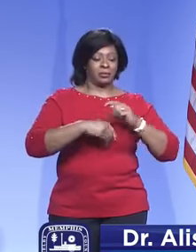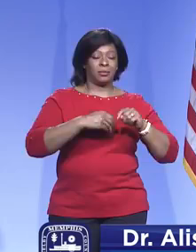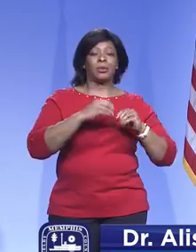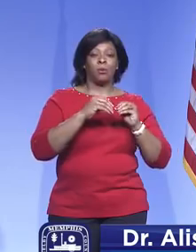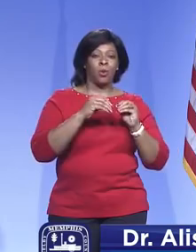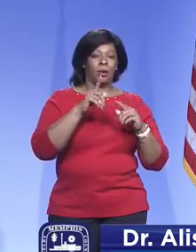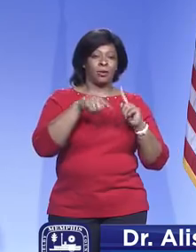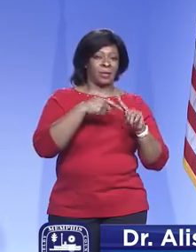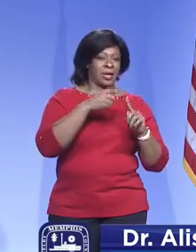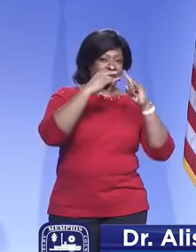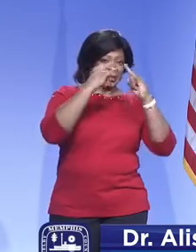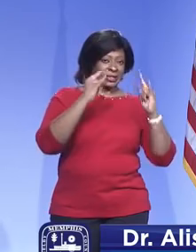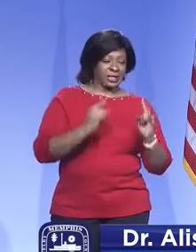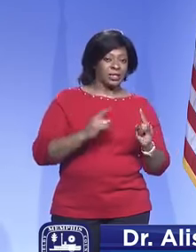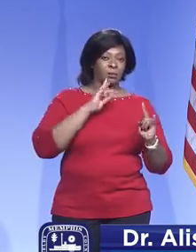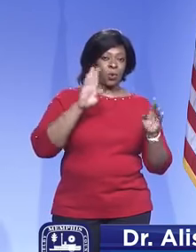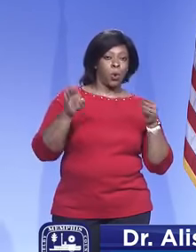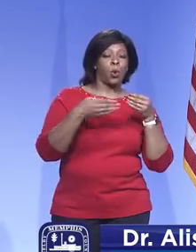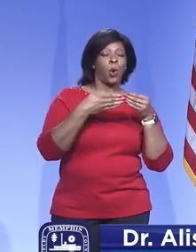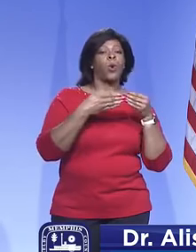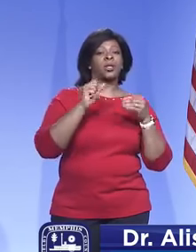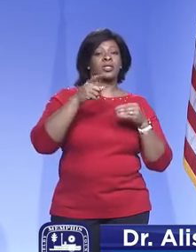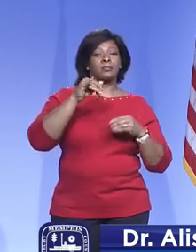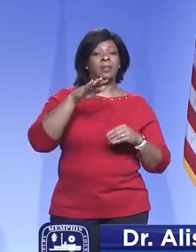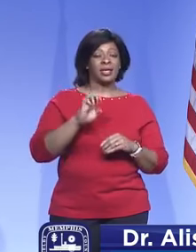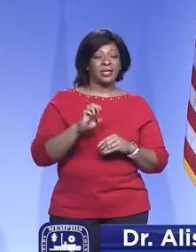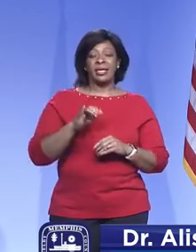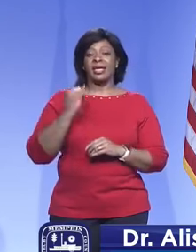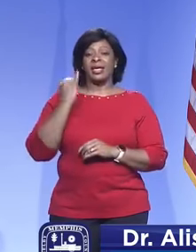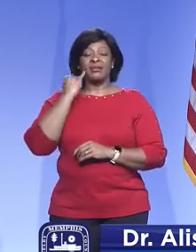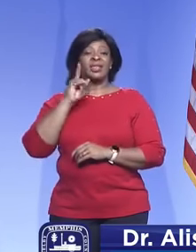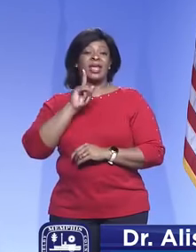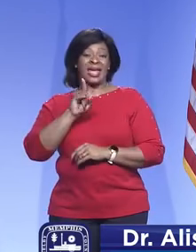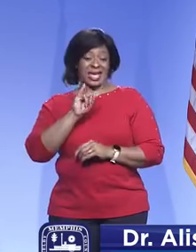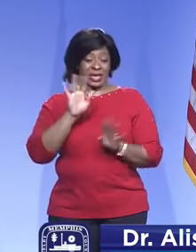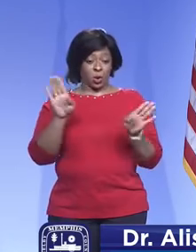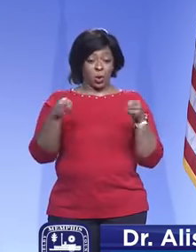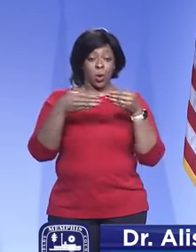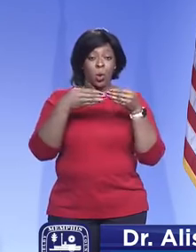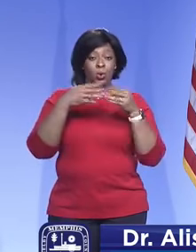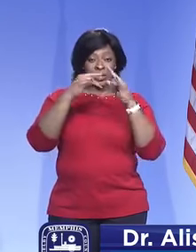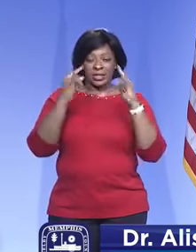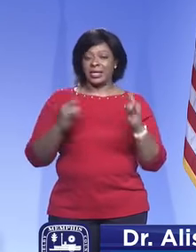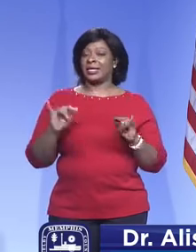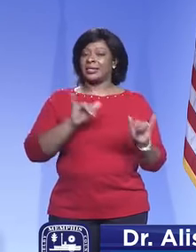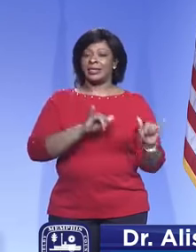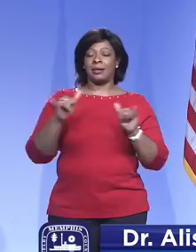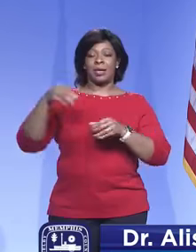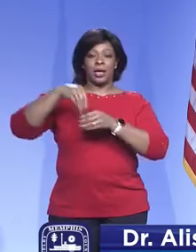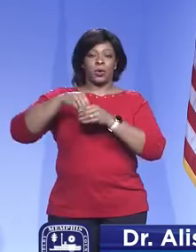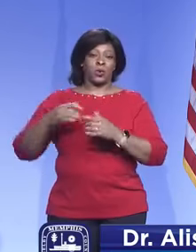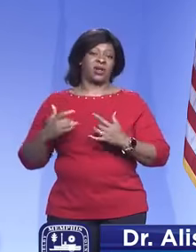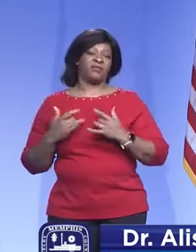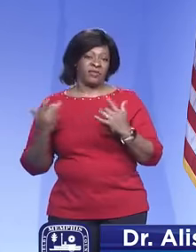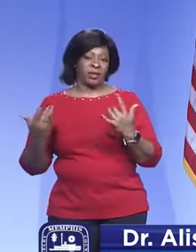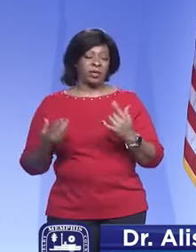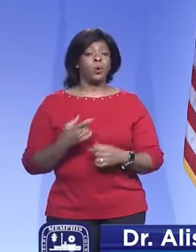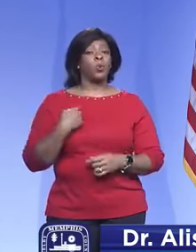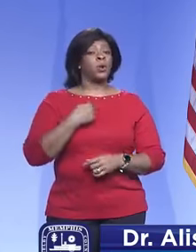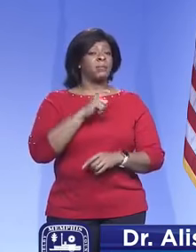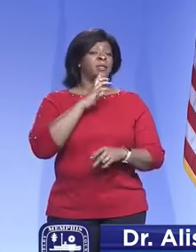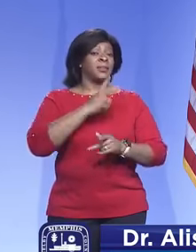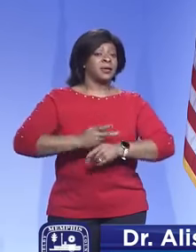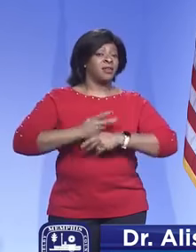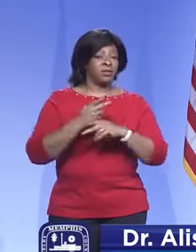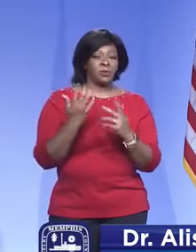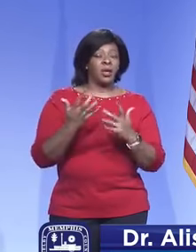tents being an enclosed space, and that should be treated like indoors. One of the things we have to be careful of is if